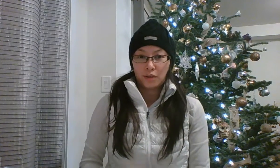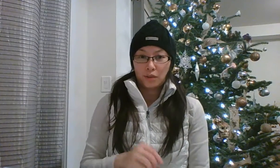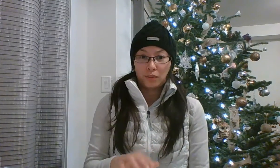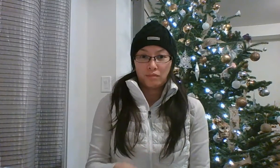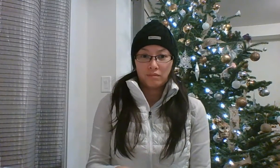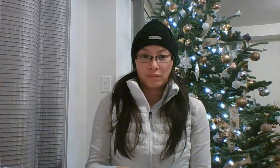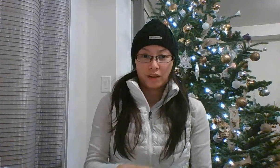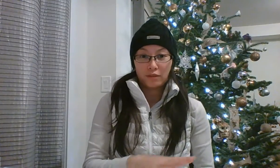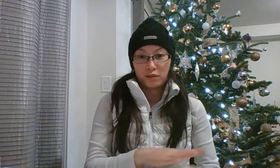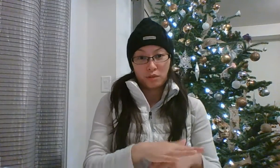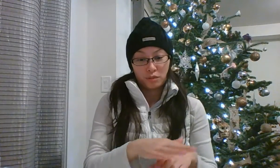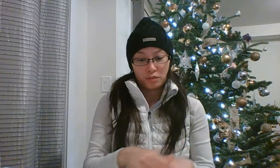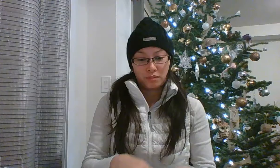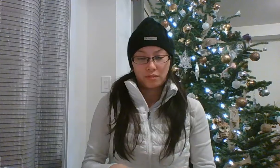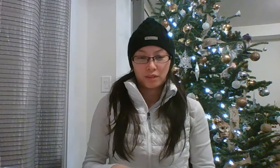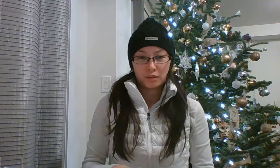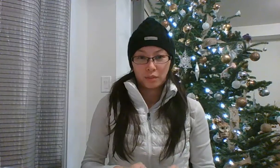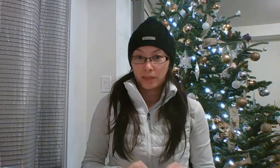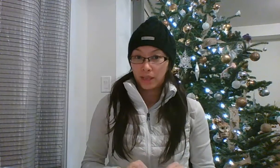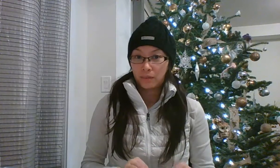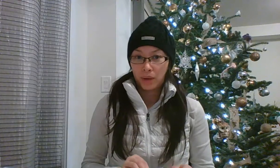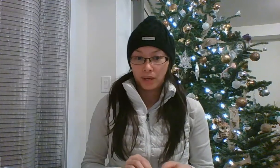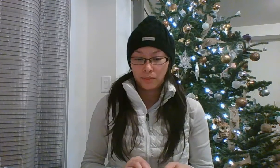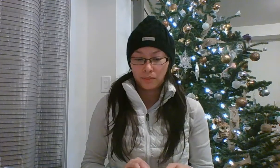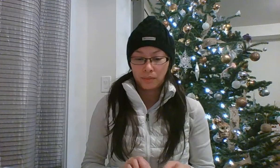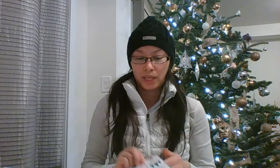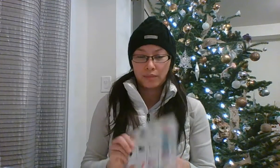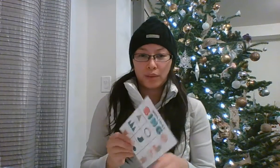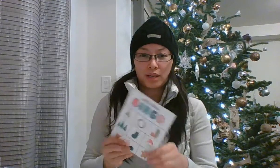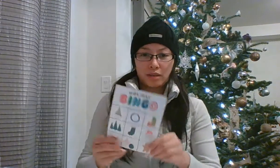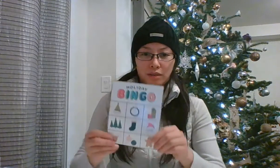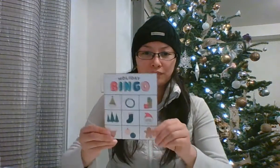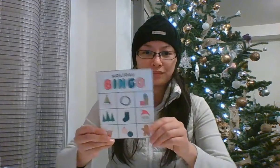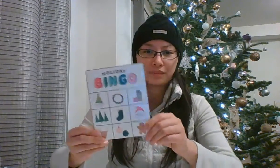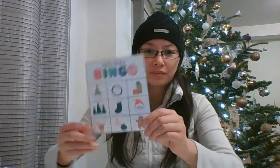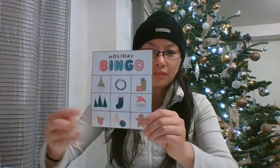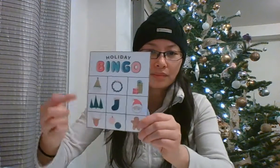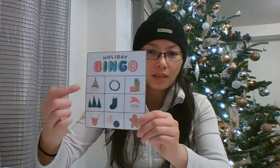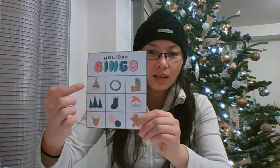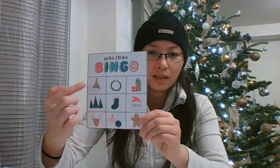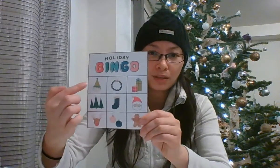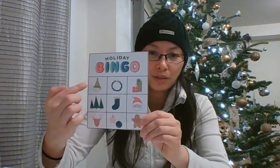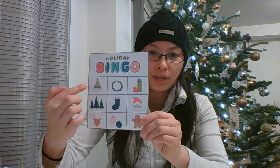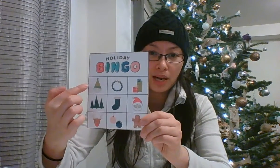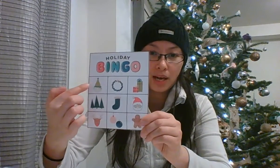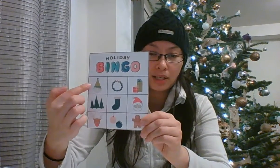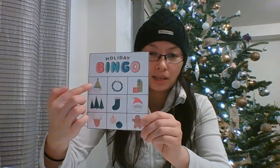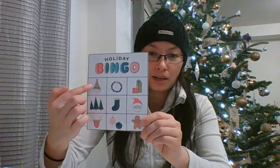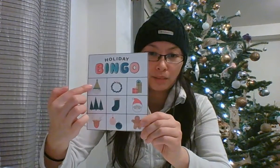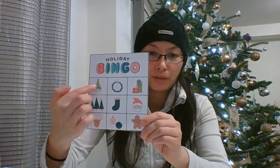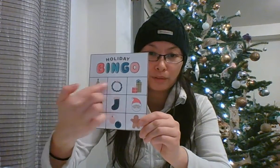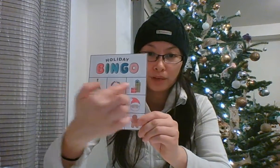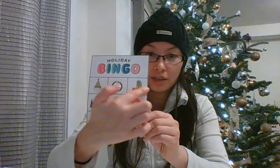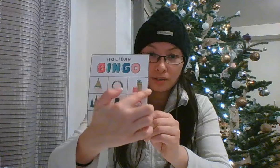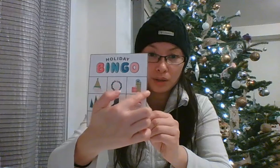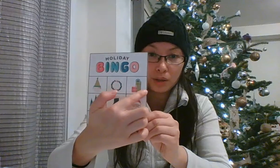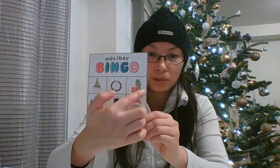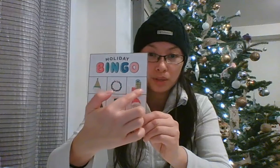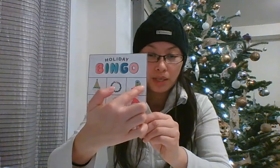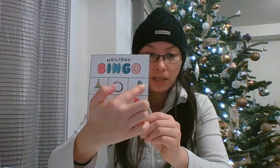So if you do, so to play bingo, you get 3 in a row